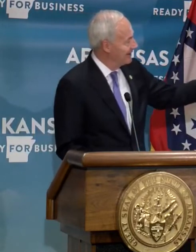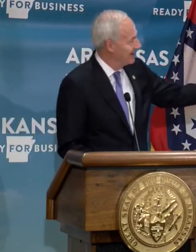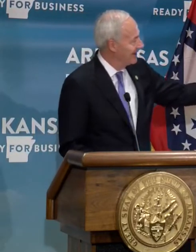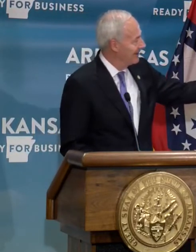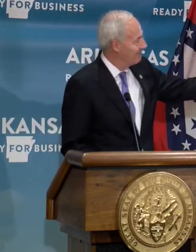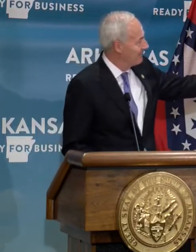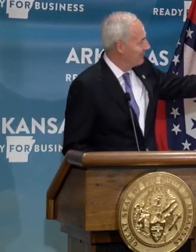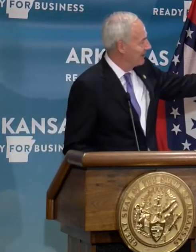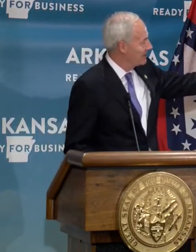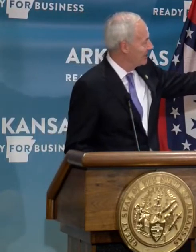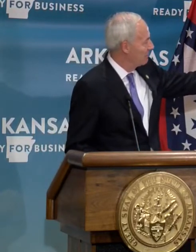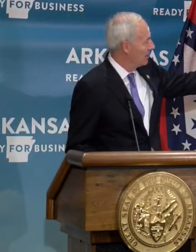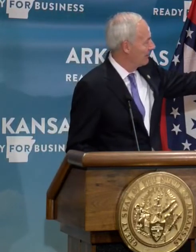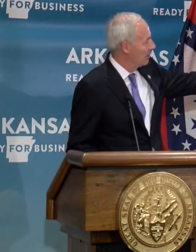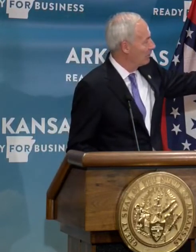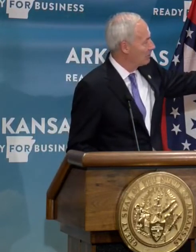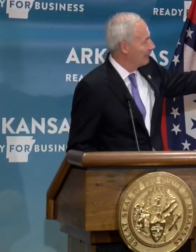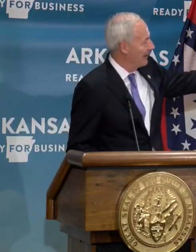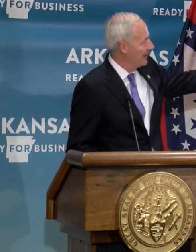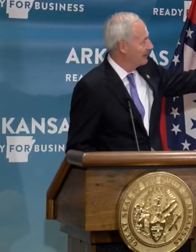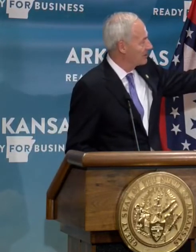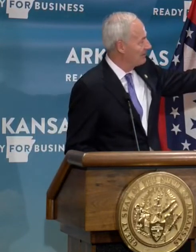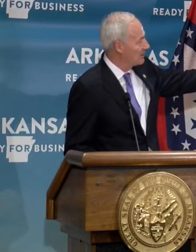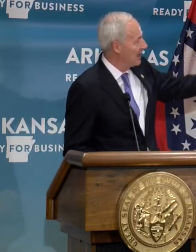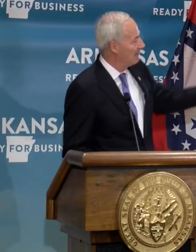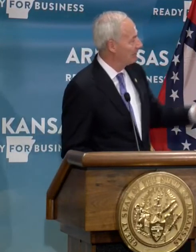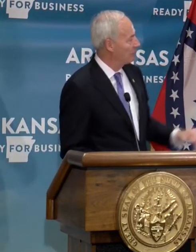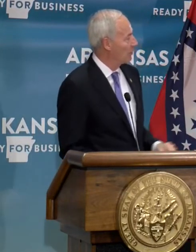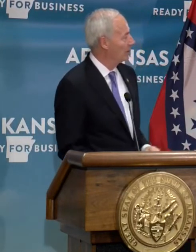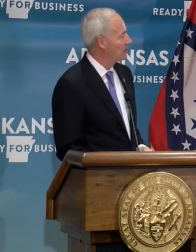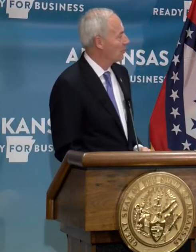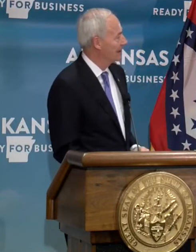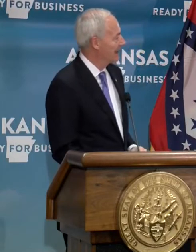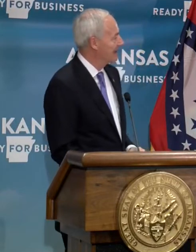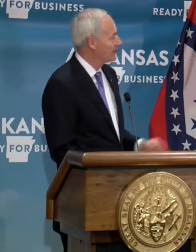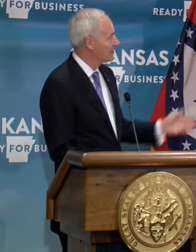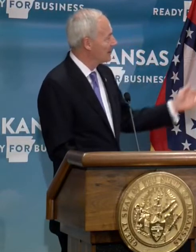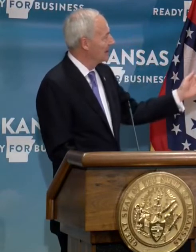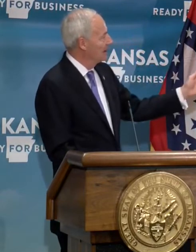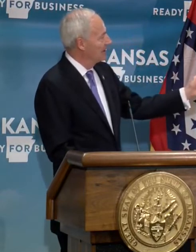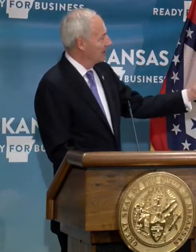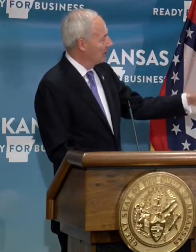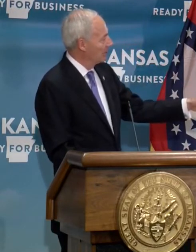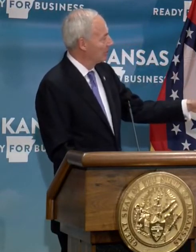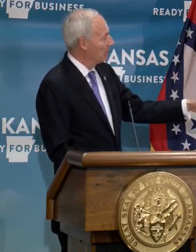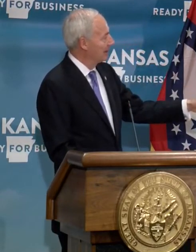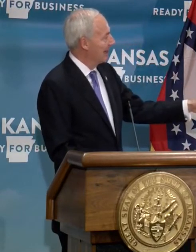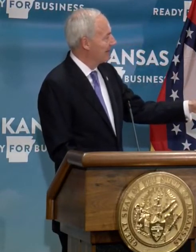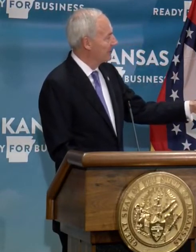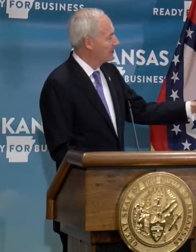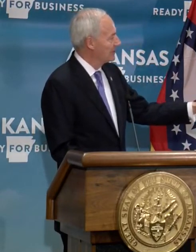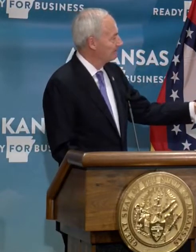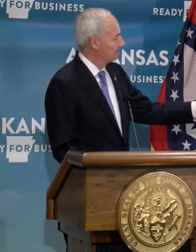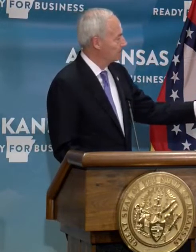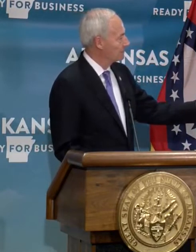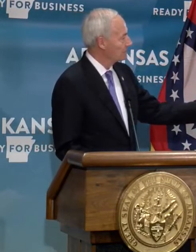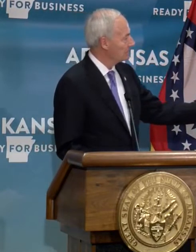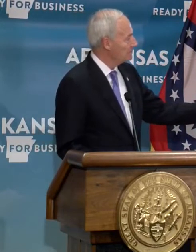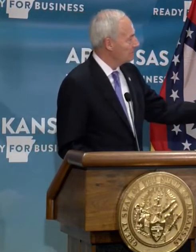see this is one of the lowest we've had in some time with 420 cases. They go to the rolling